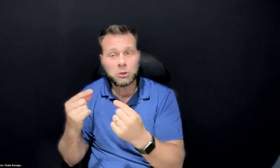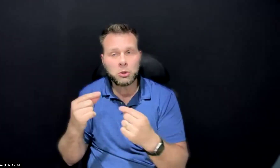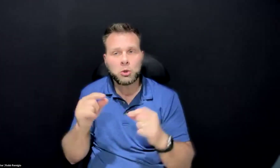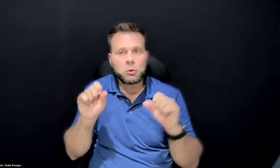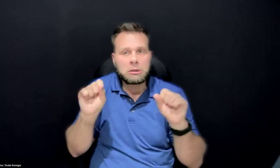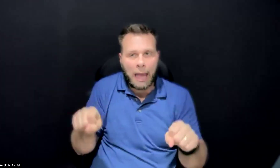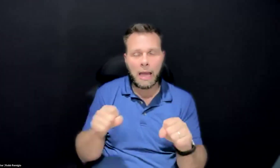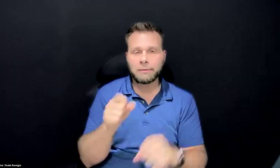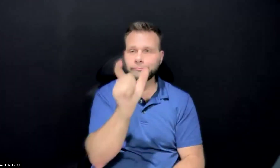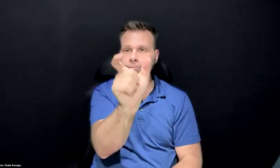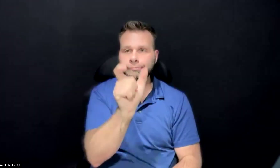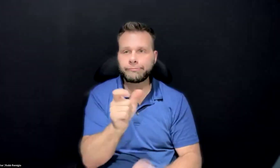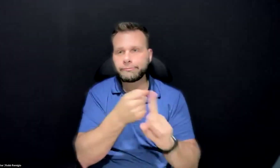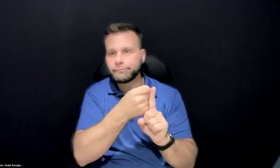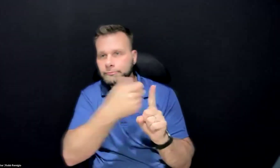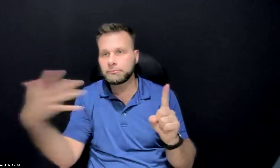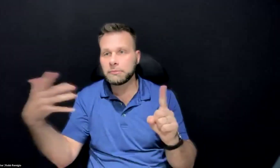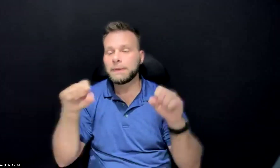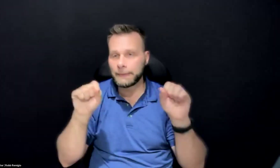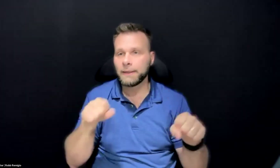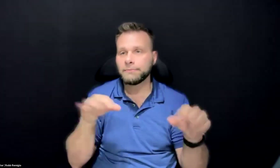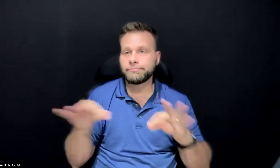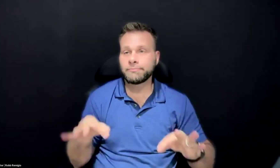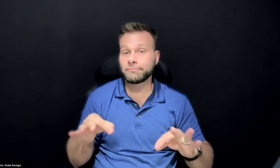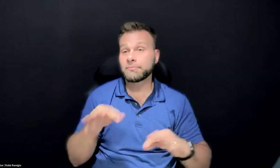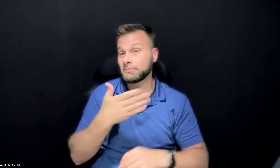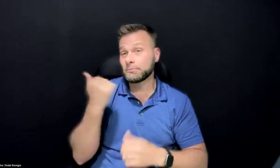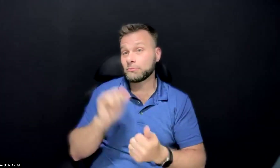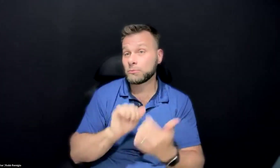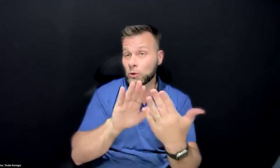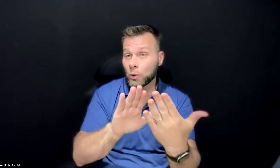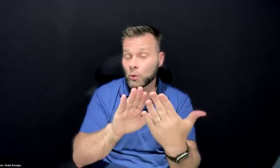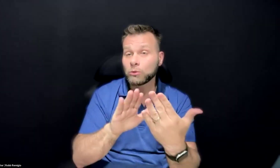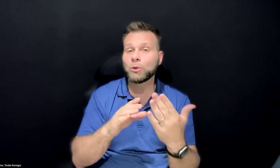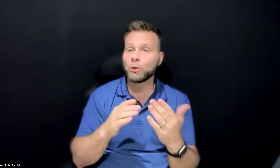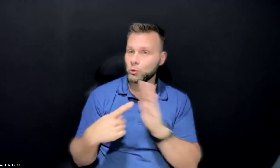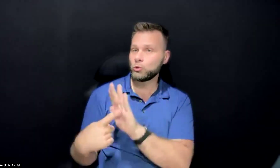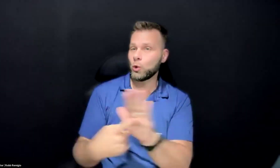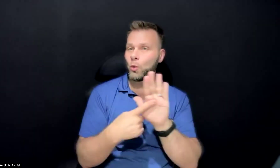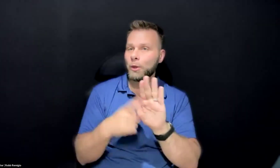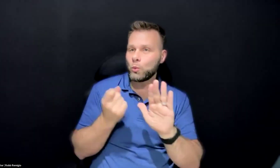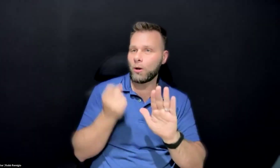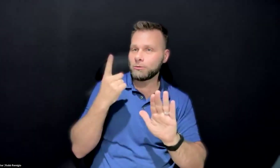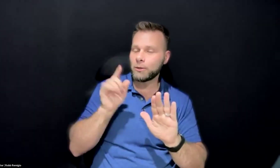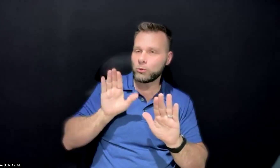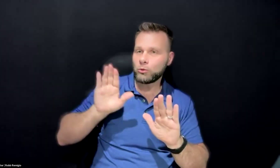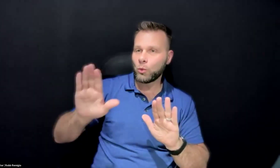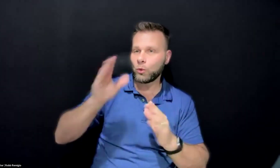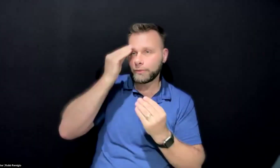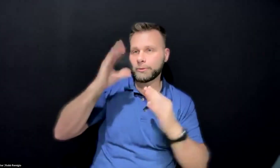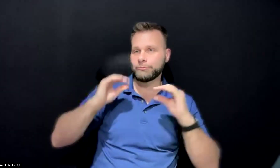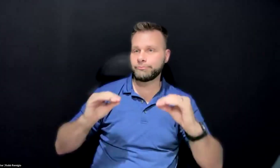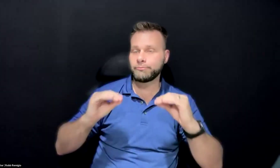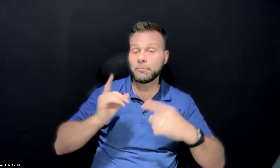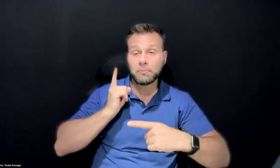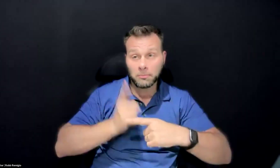expound on those talking points. And that's your best way of showing that you understand your material. It